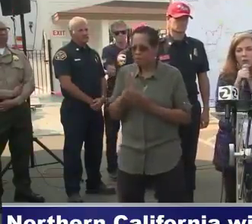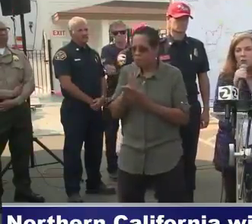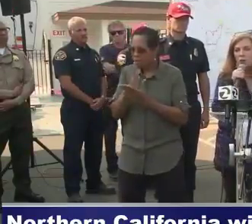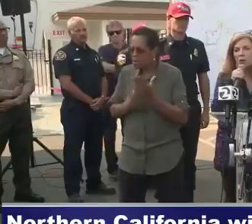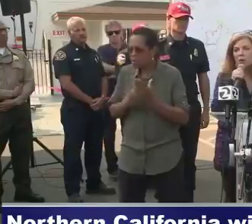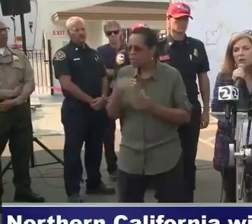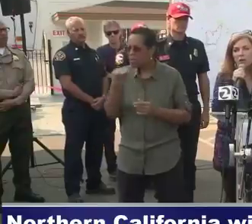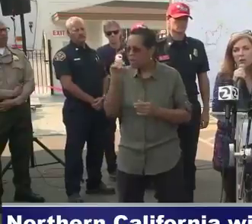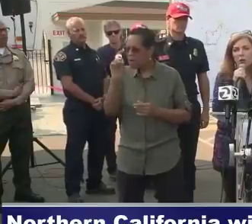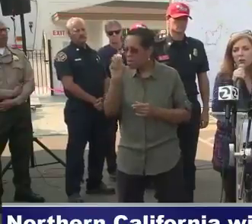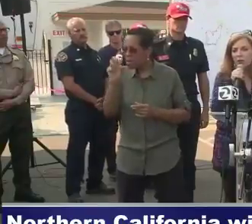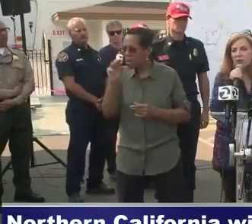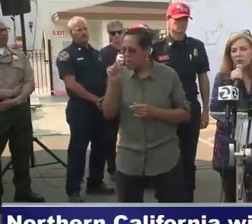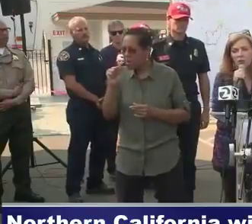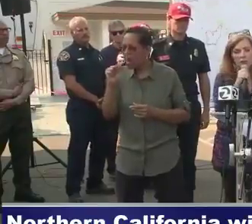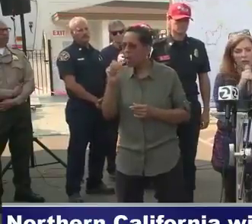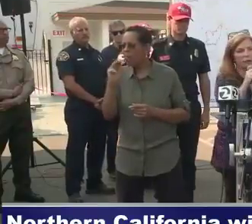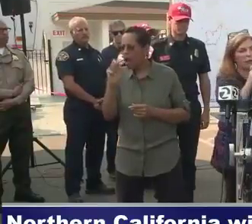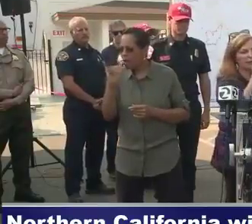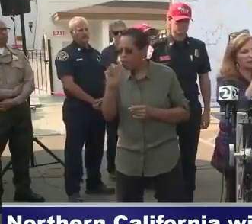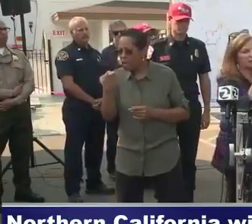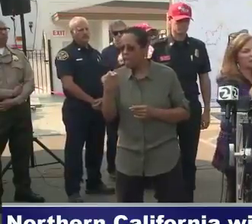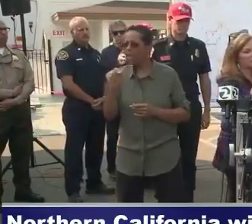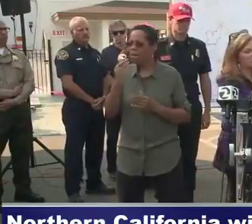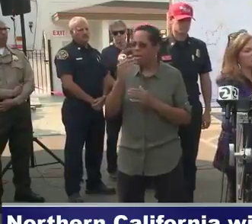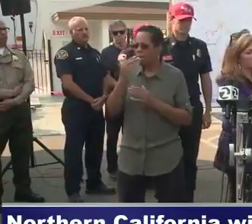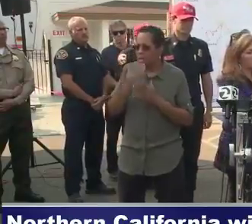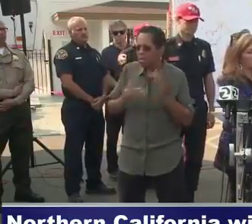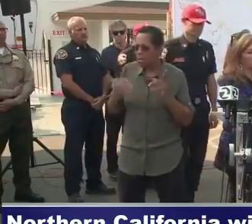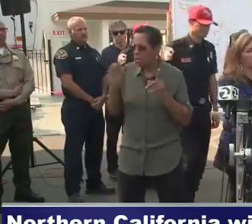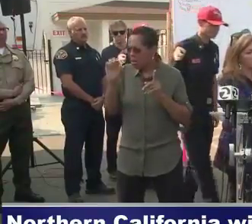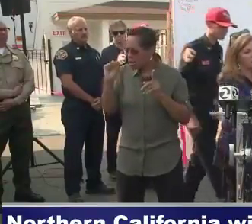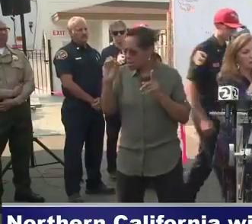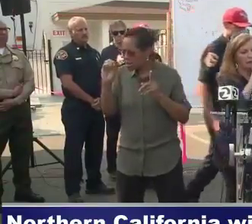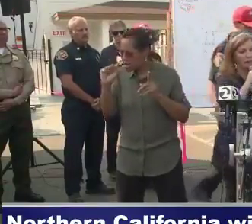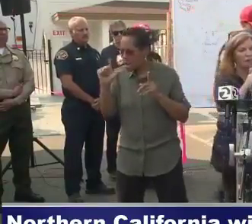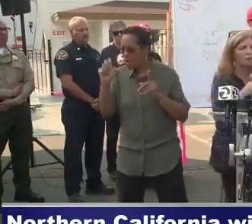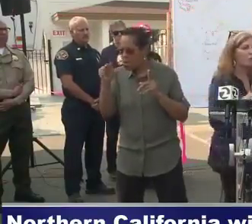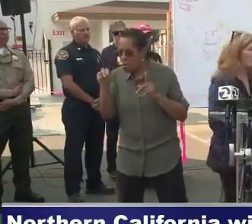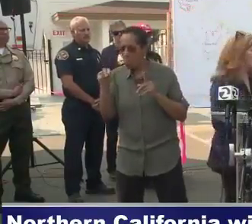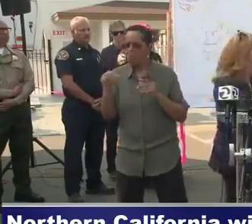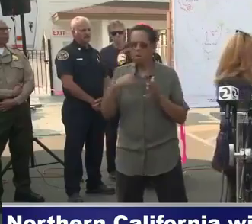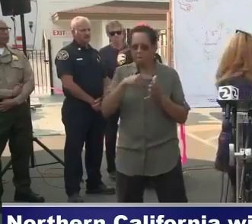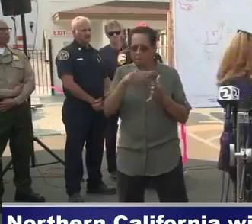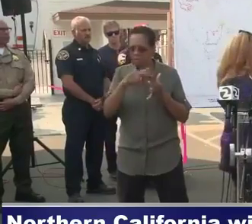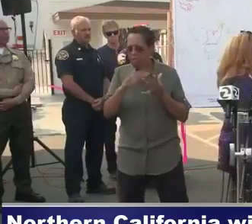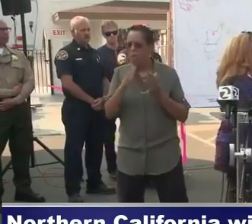Solano too. So we will continue to rescue pets as we rescue people. Thank you.